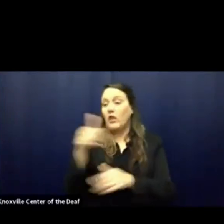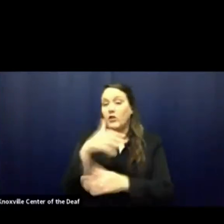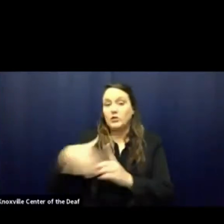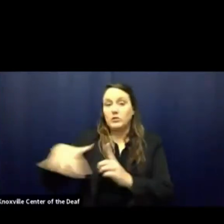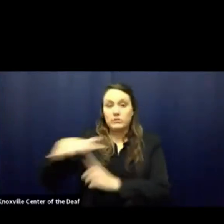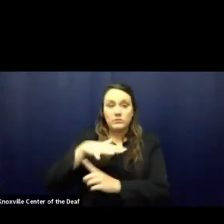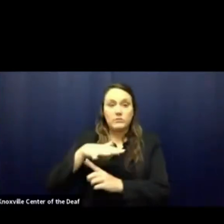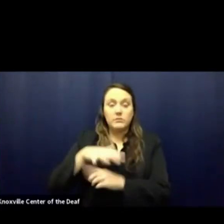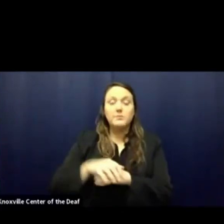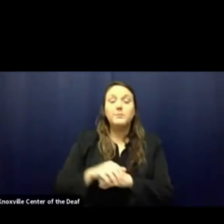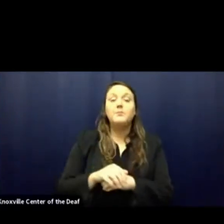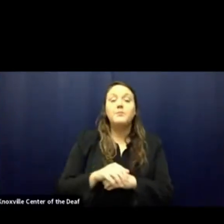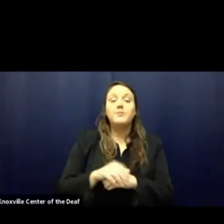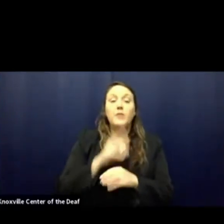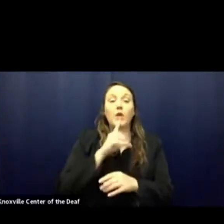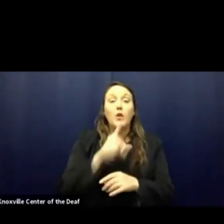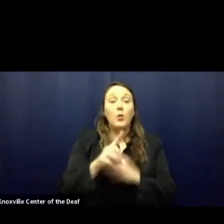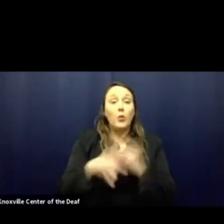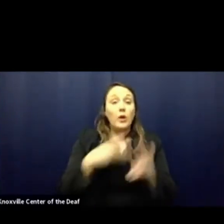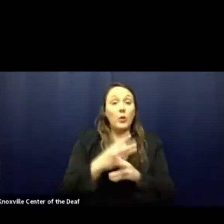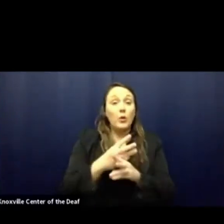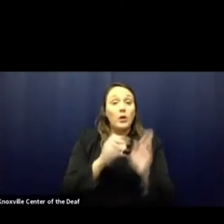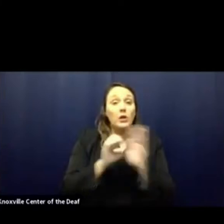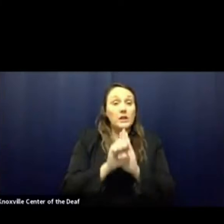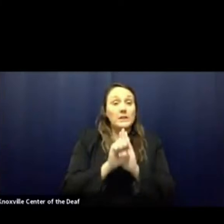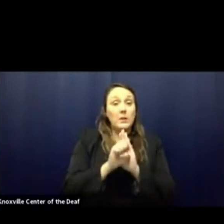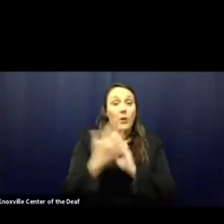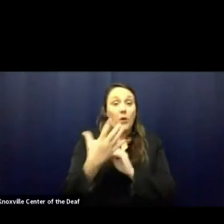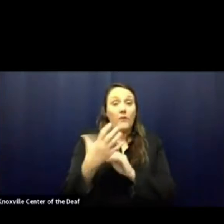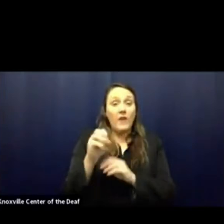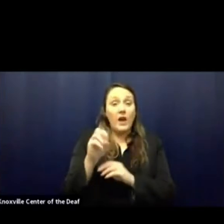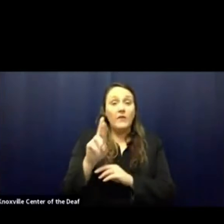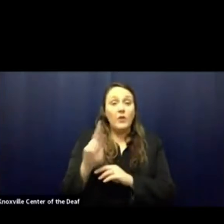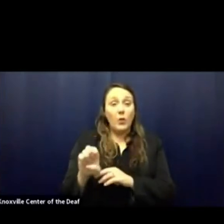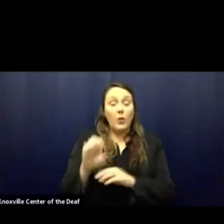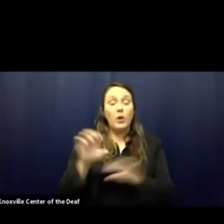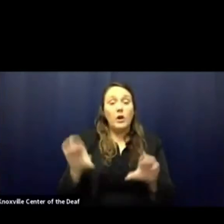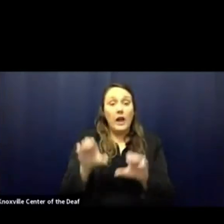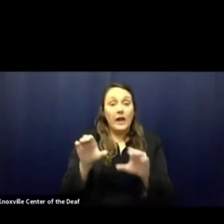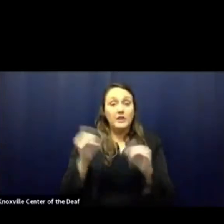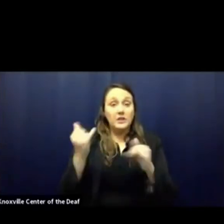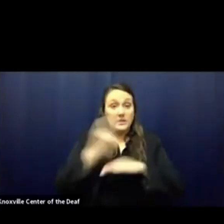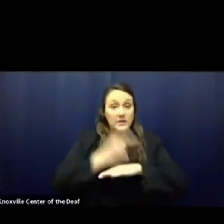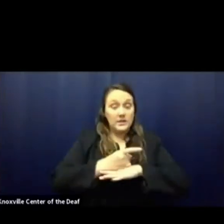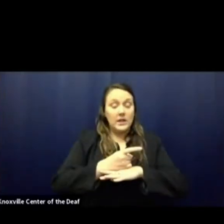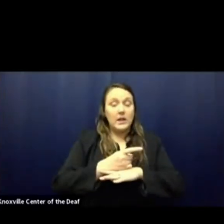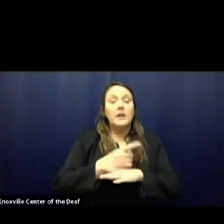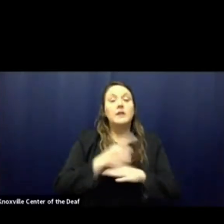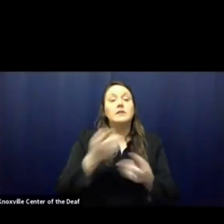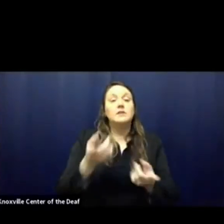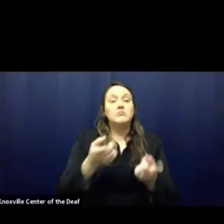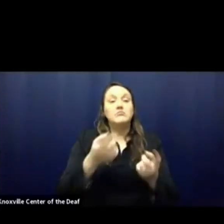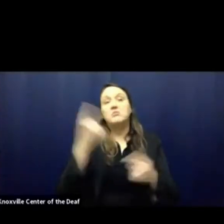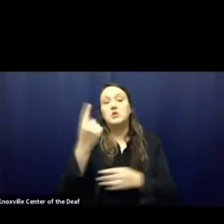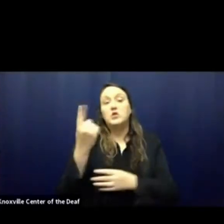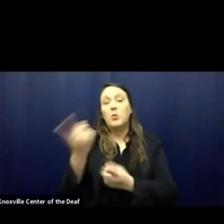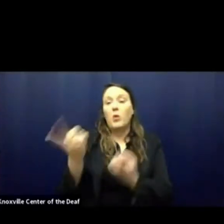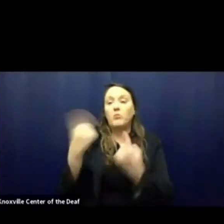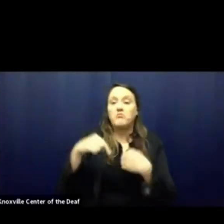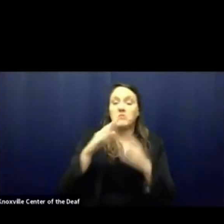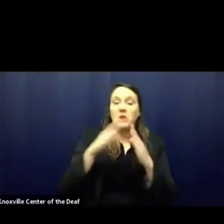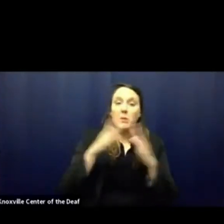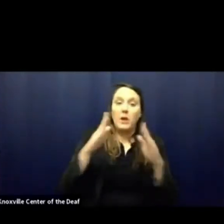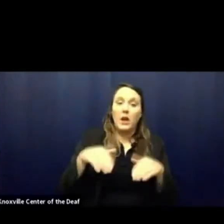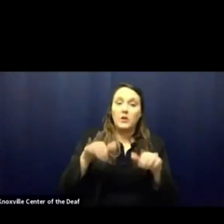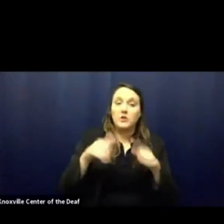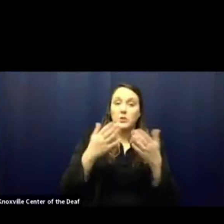Our real-world example of putting the 5 core actions into play today is having someone over to your house to provide an essential